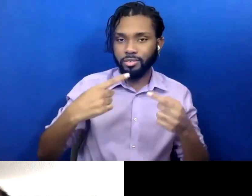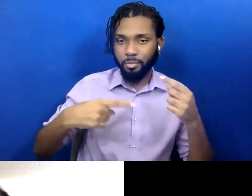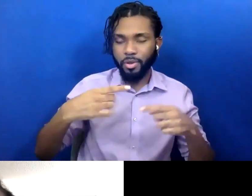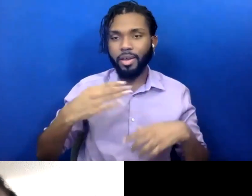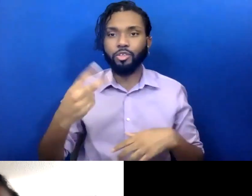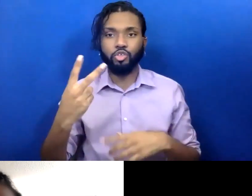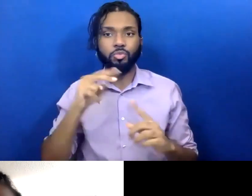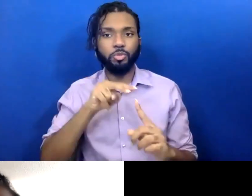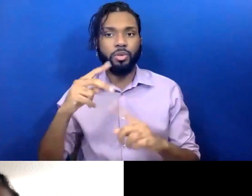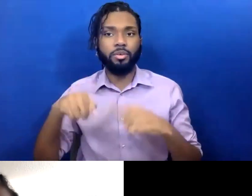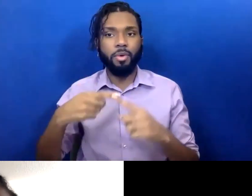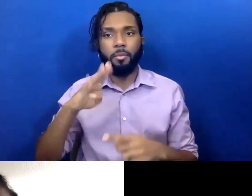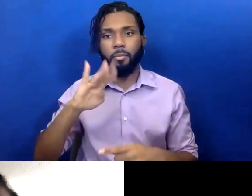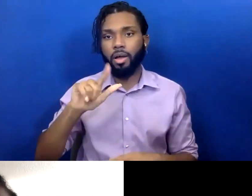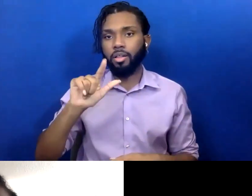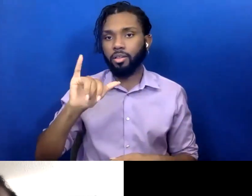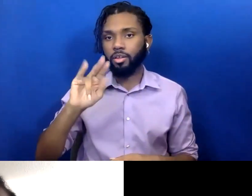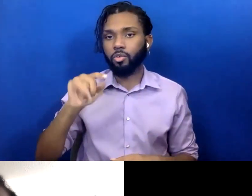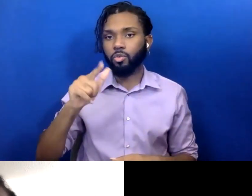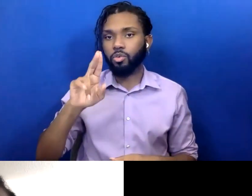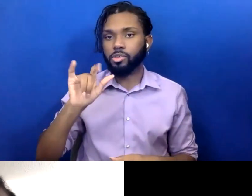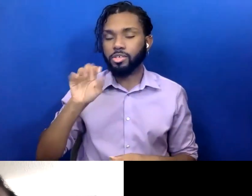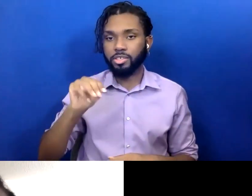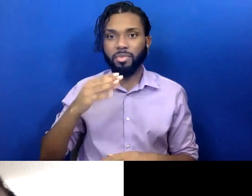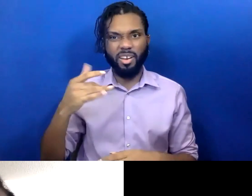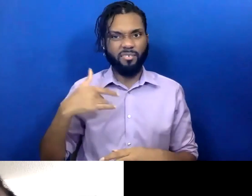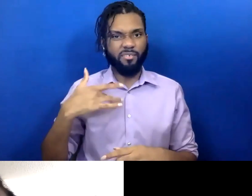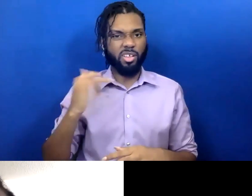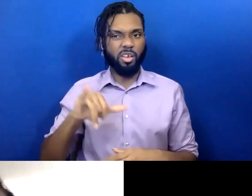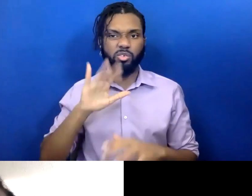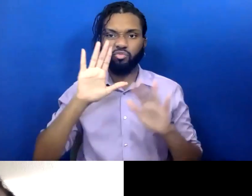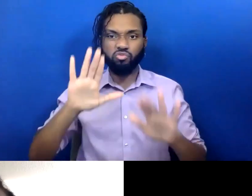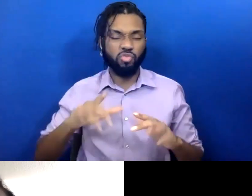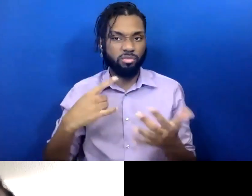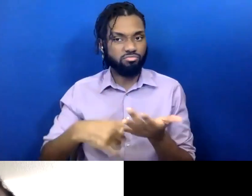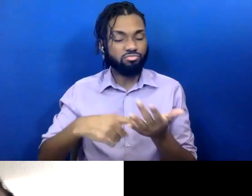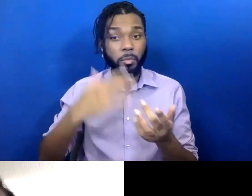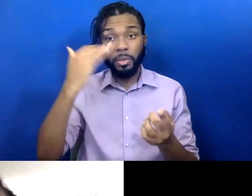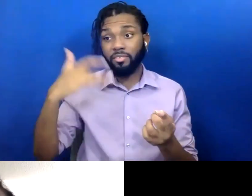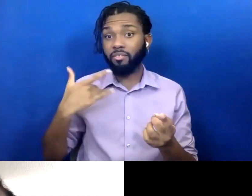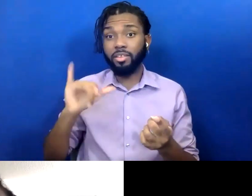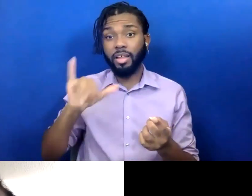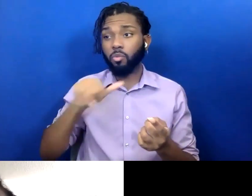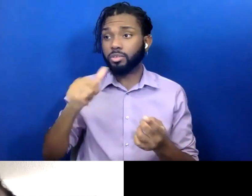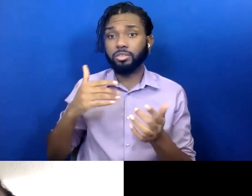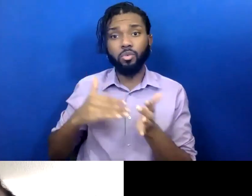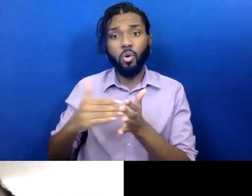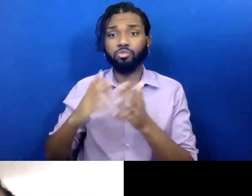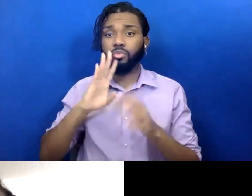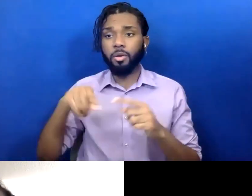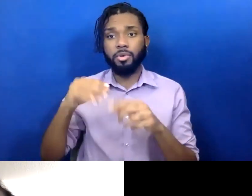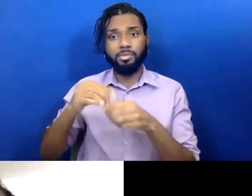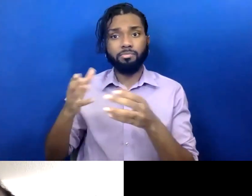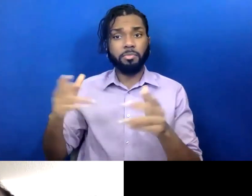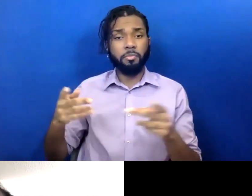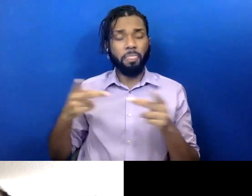bilingualism. And it felt like a great jumping off point because not only was it something that was being talked about in a public facing format, which is something